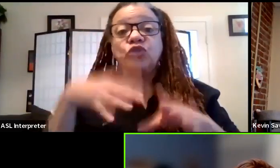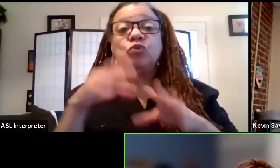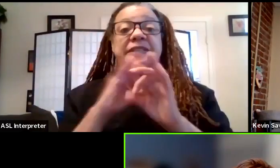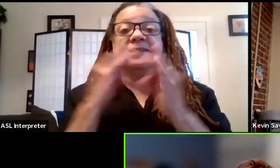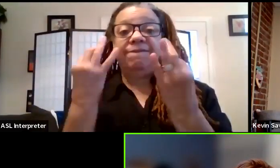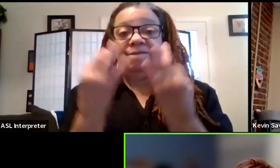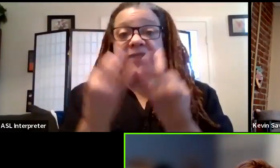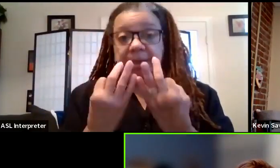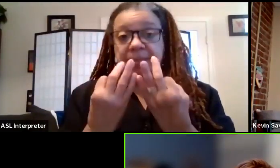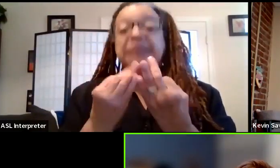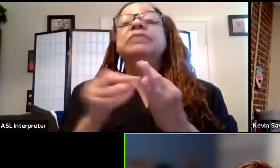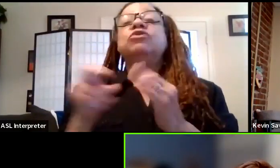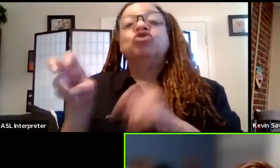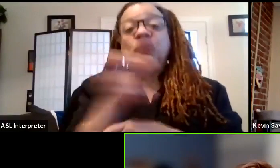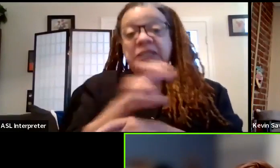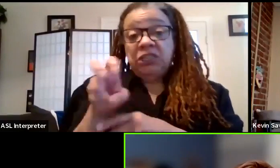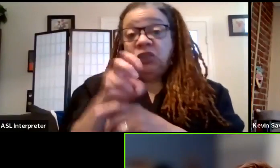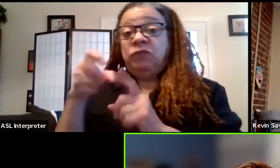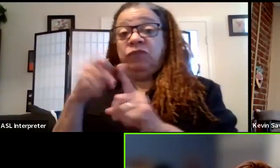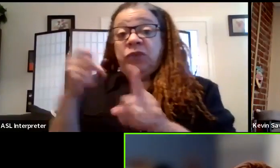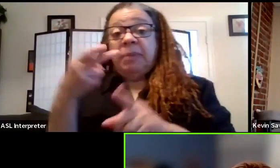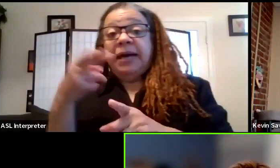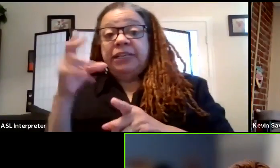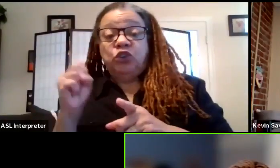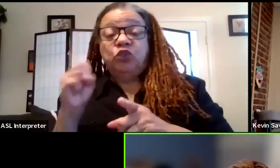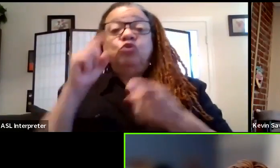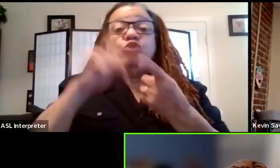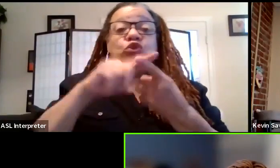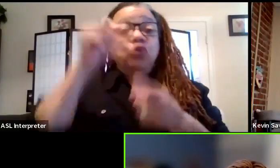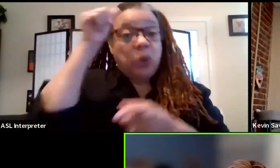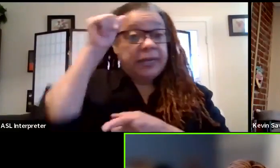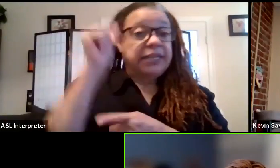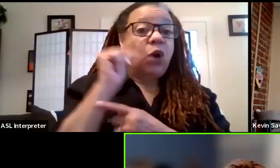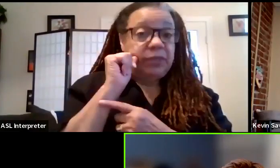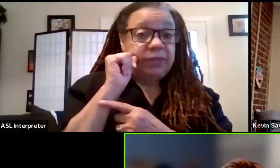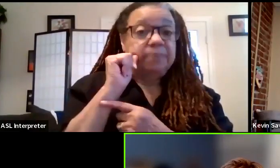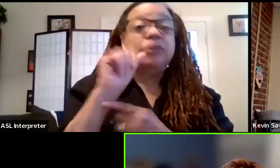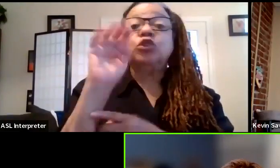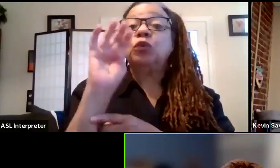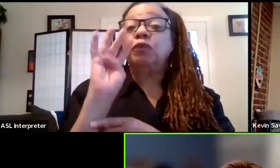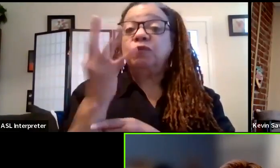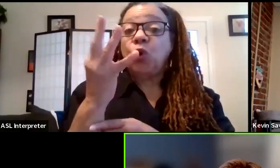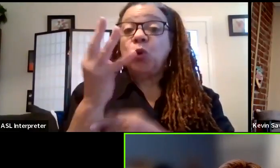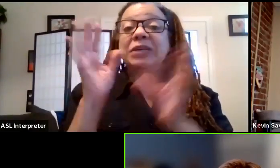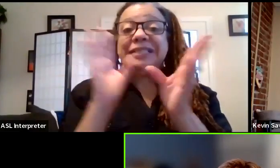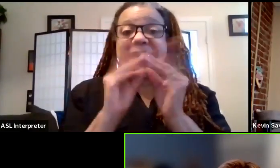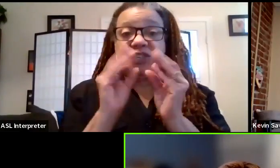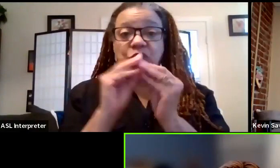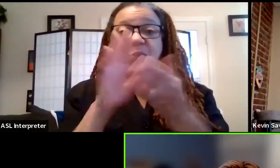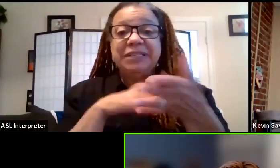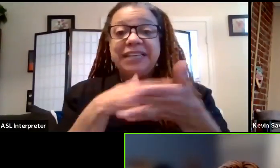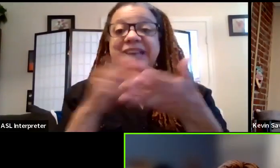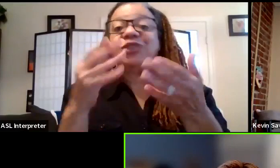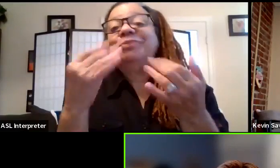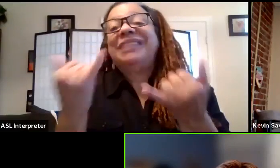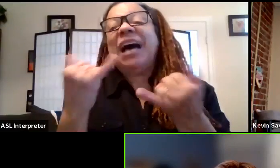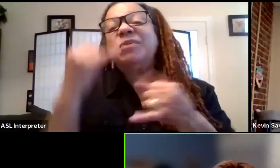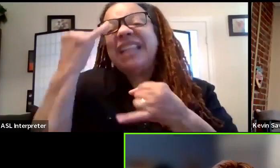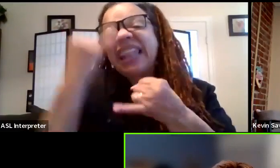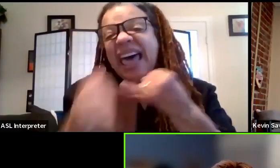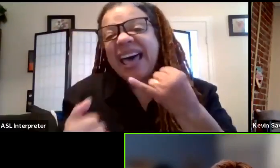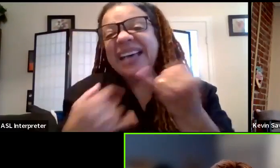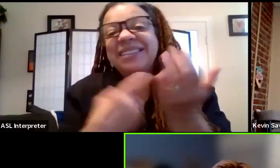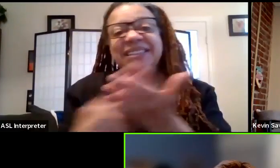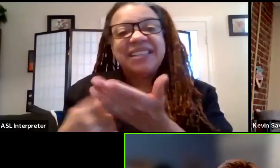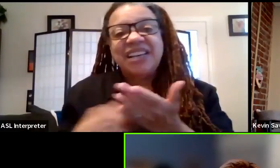high school into adulthood from their perspective. So 4 sessions were scheduled. Tonight, actually, we're holding the last discussion.